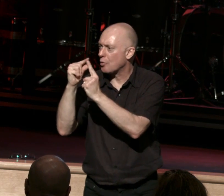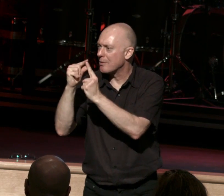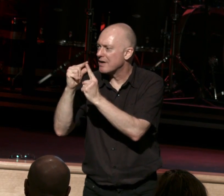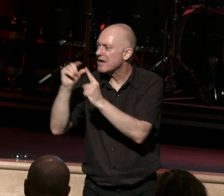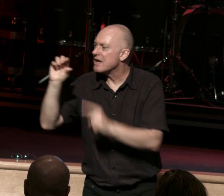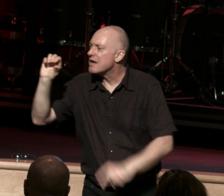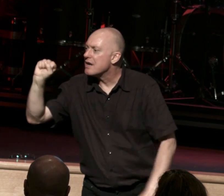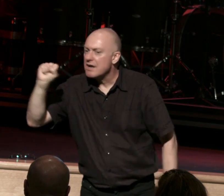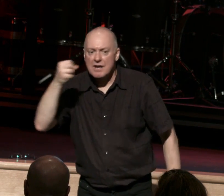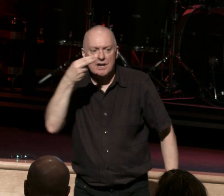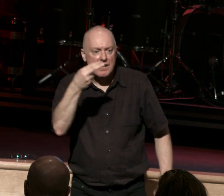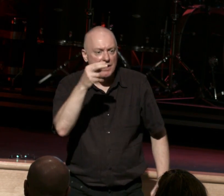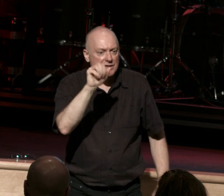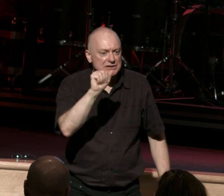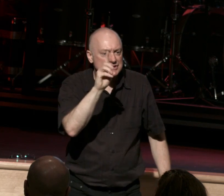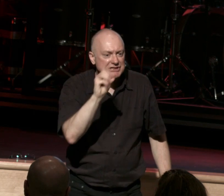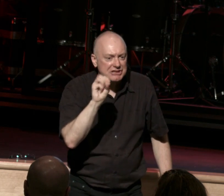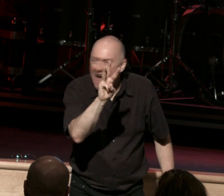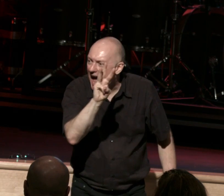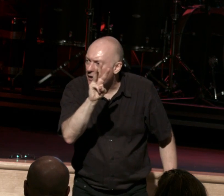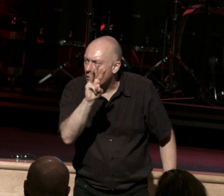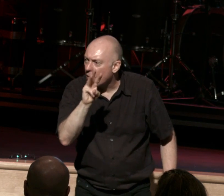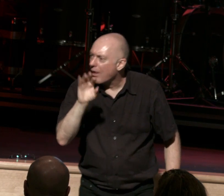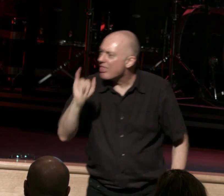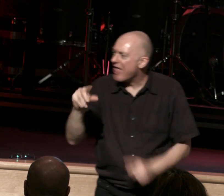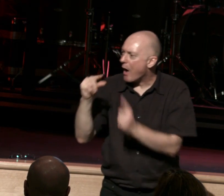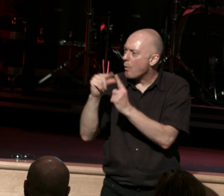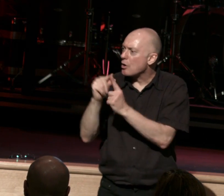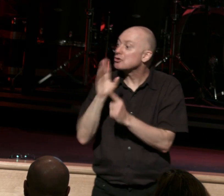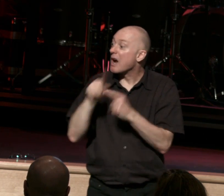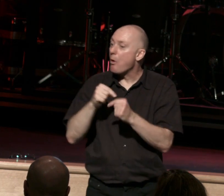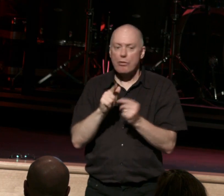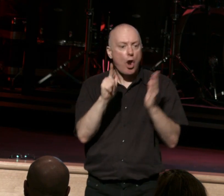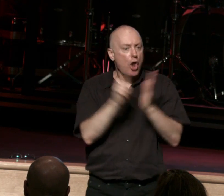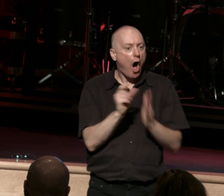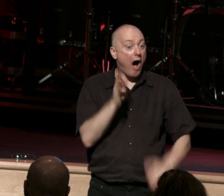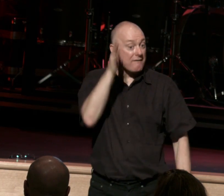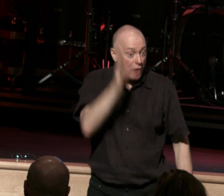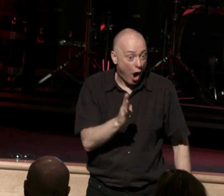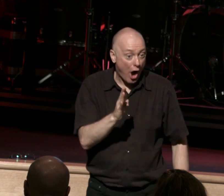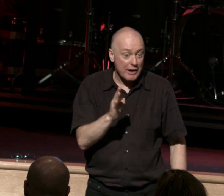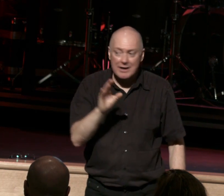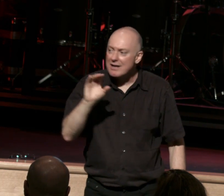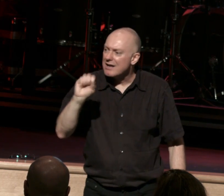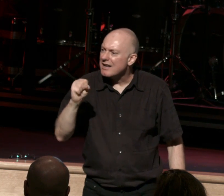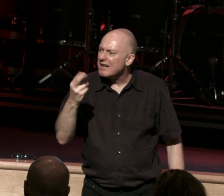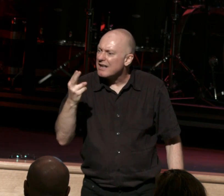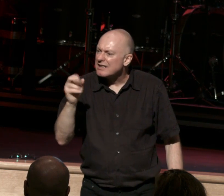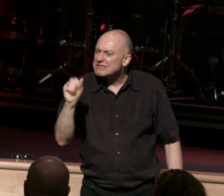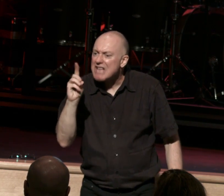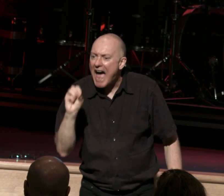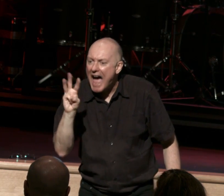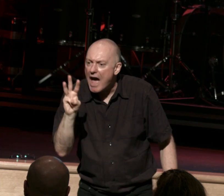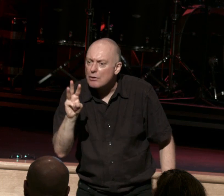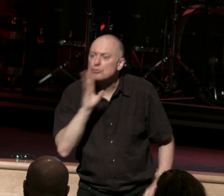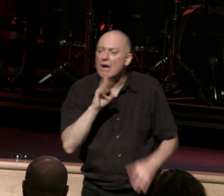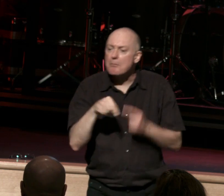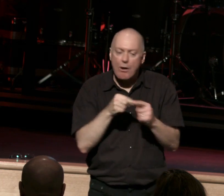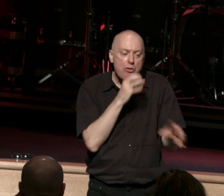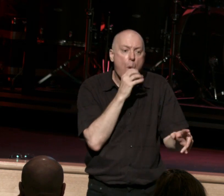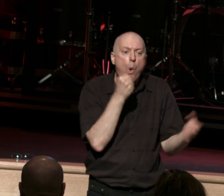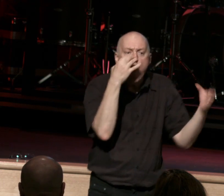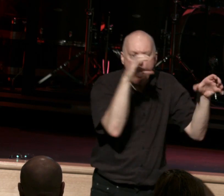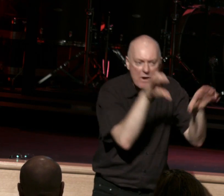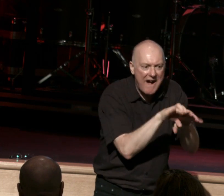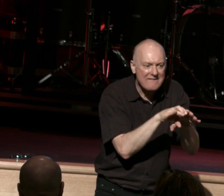here, shadow, and notice this term is describing the law. The shadow is describing the law